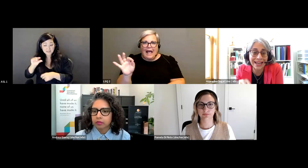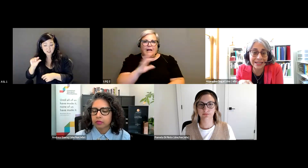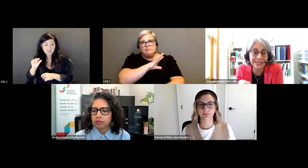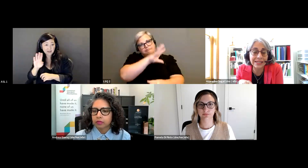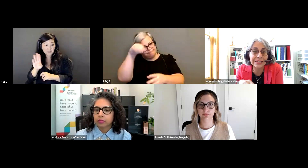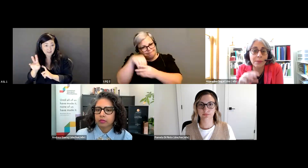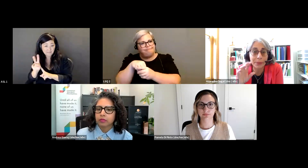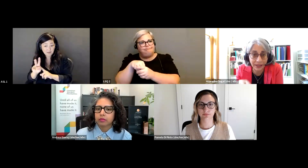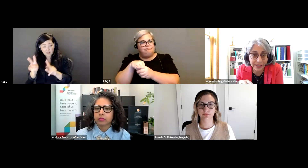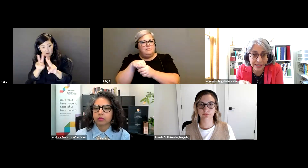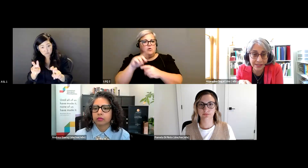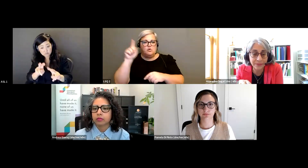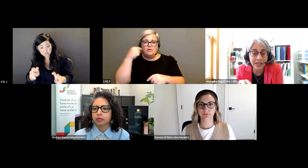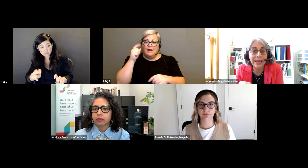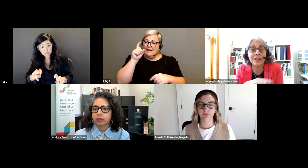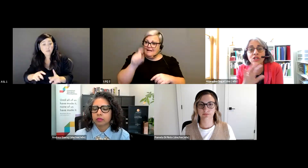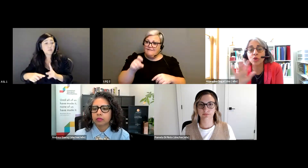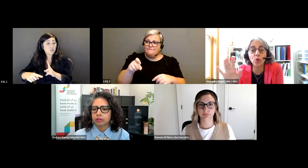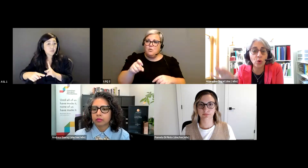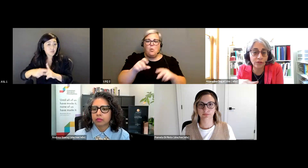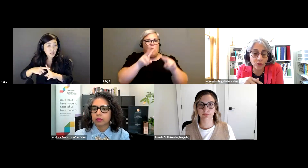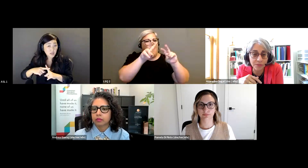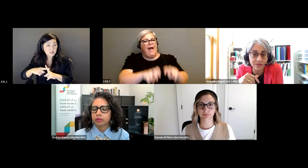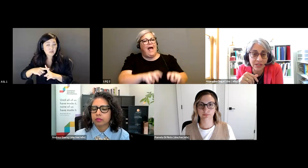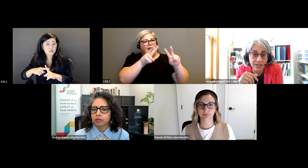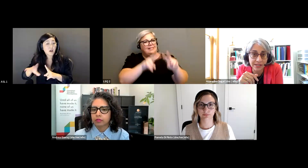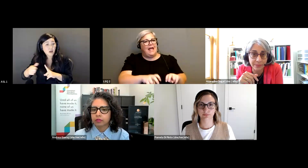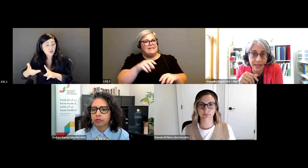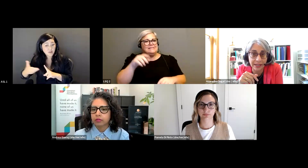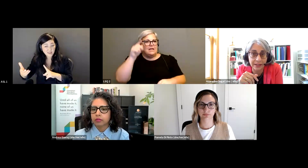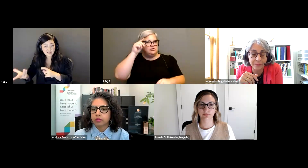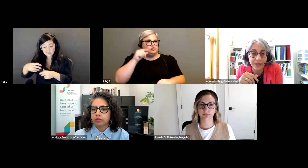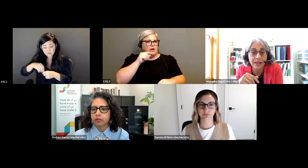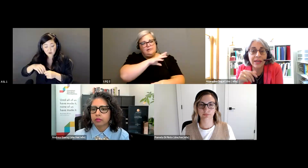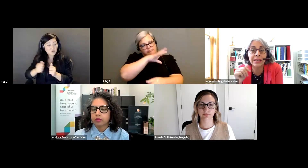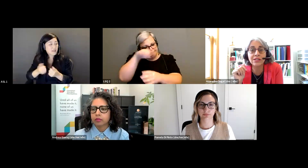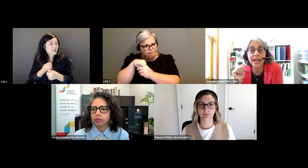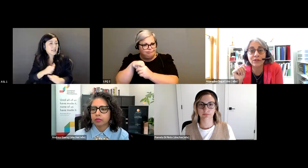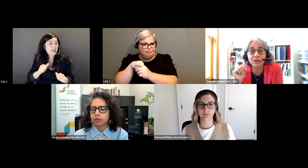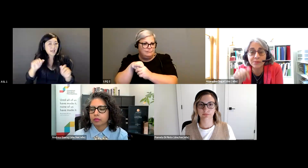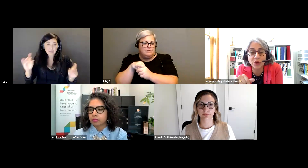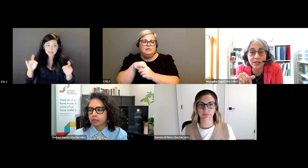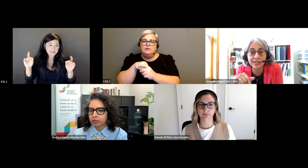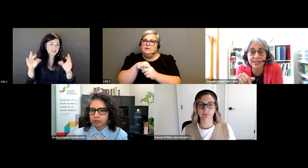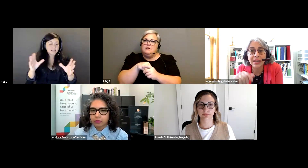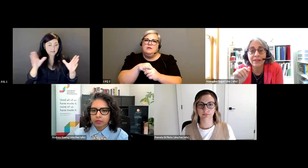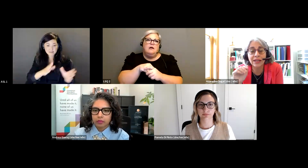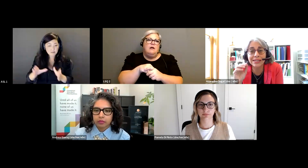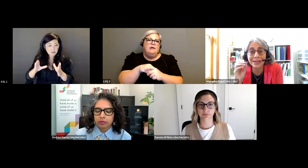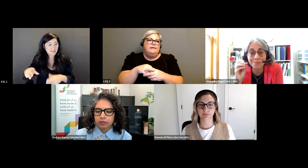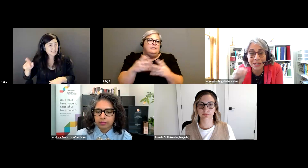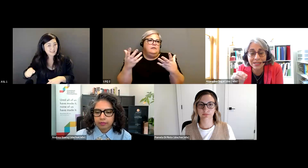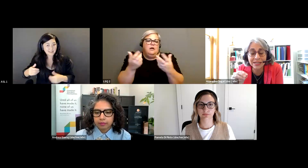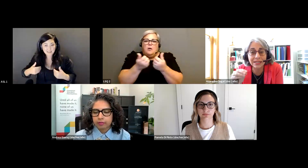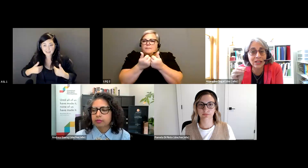gender-based analysis plus into all forms of disaster planning. They need to have a response that